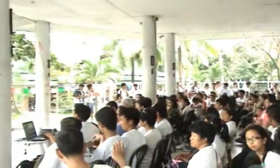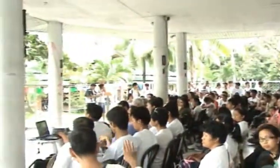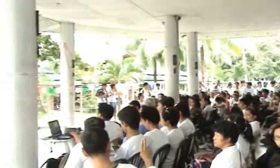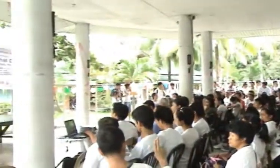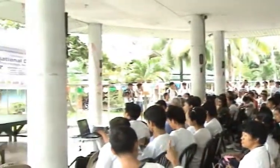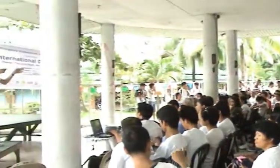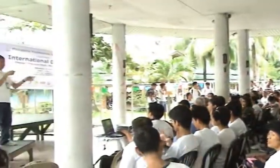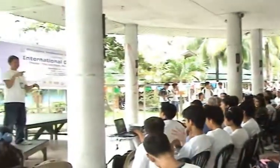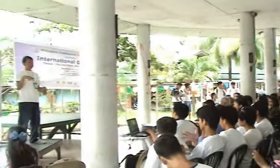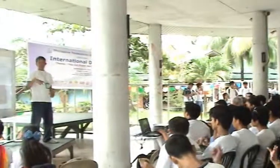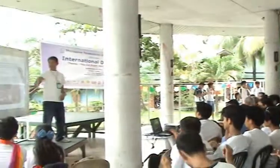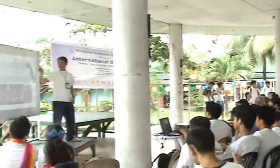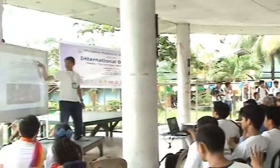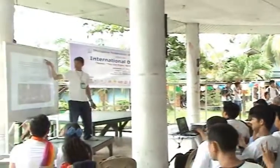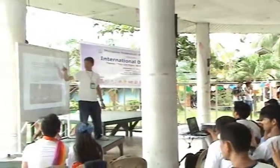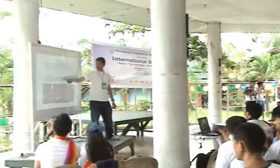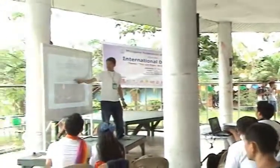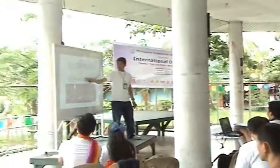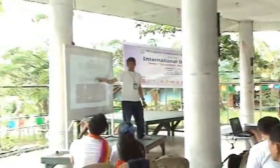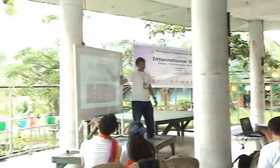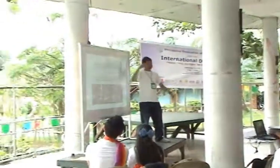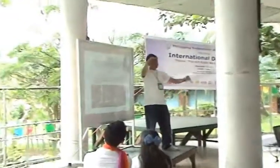and giving an awareness and information.